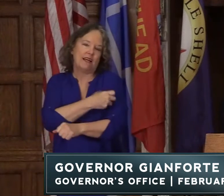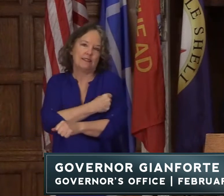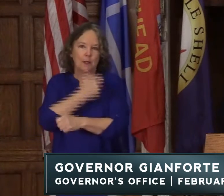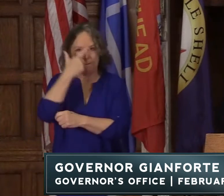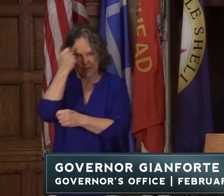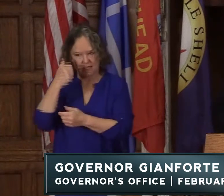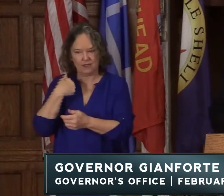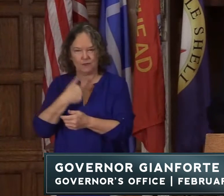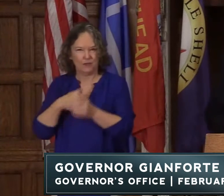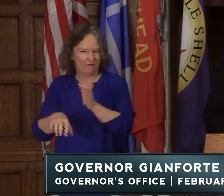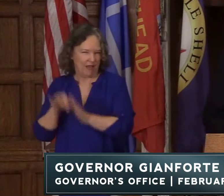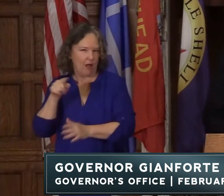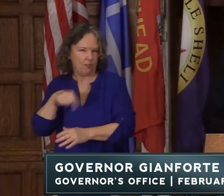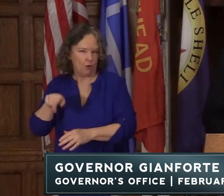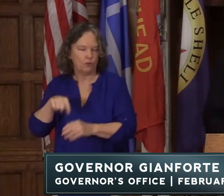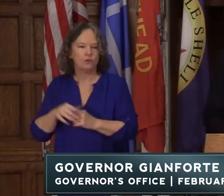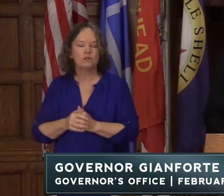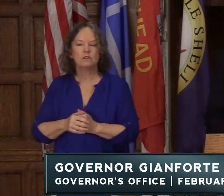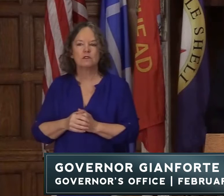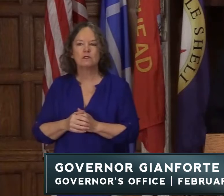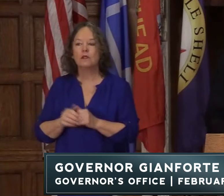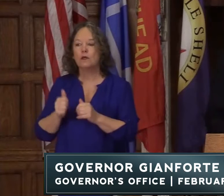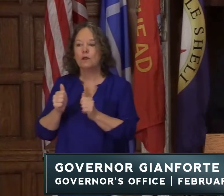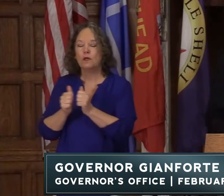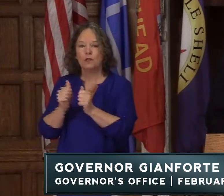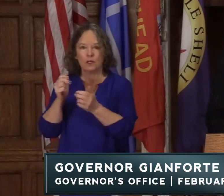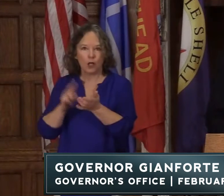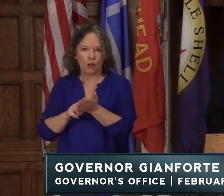reallocation. Under a contract to